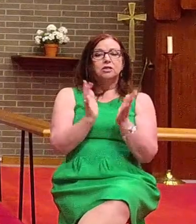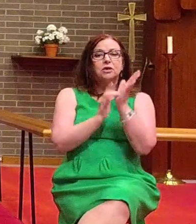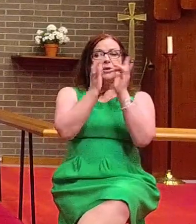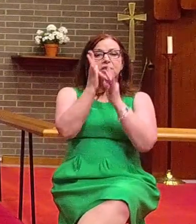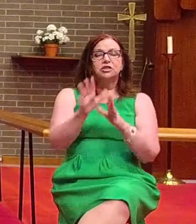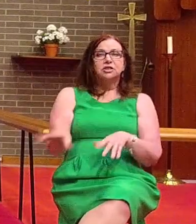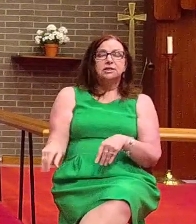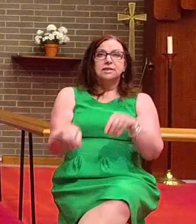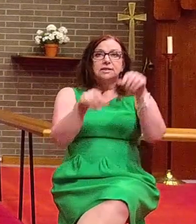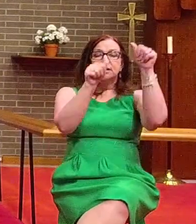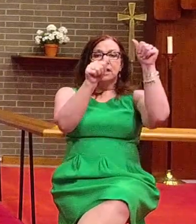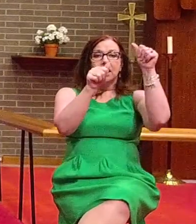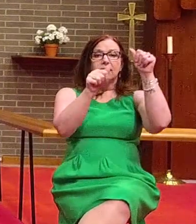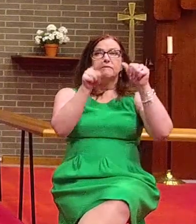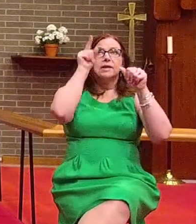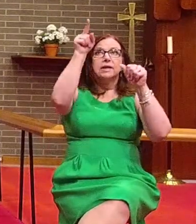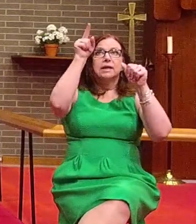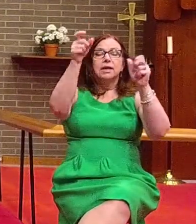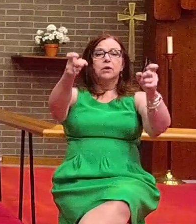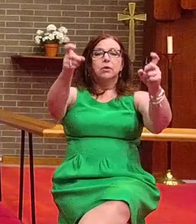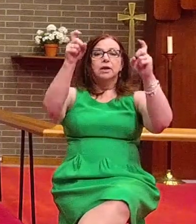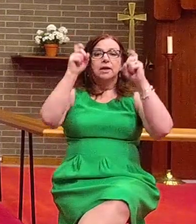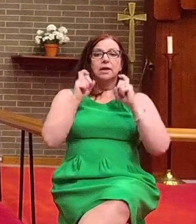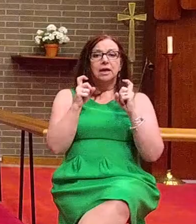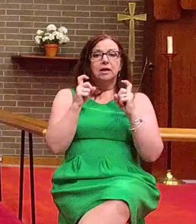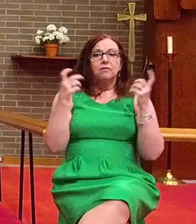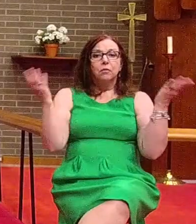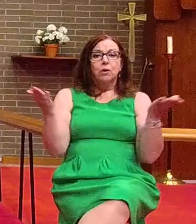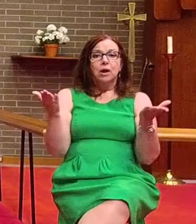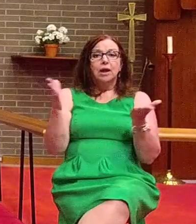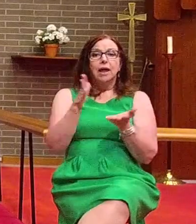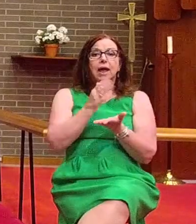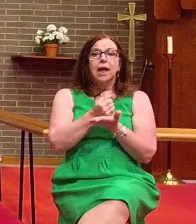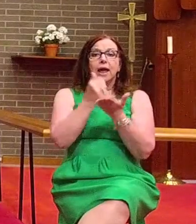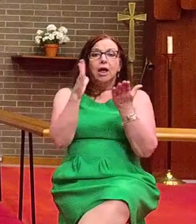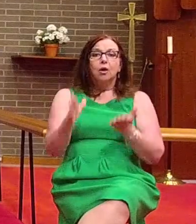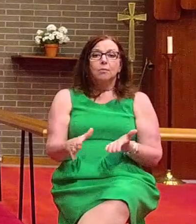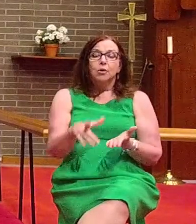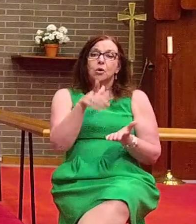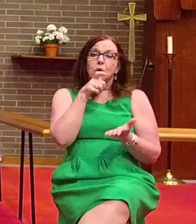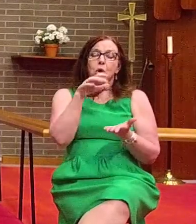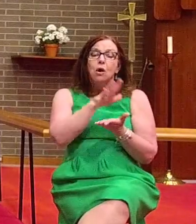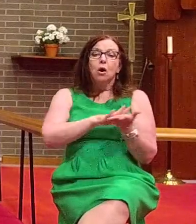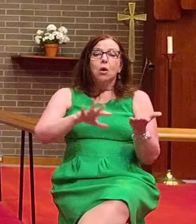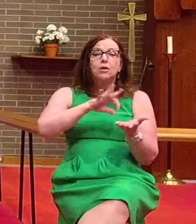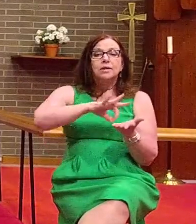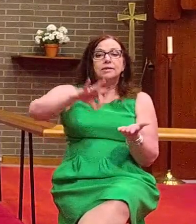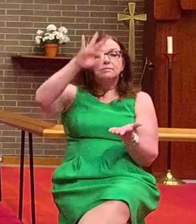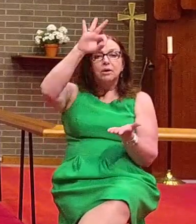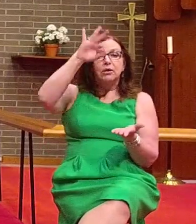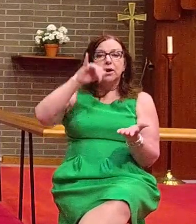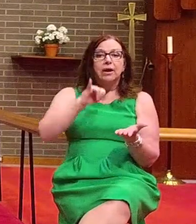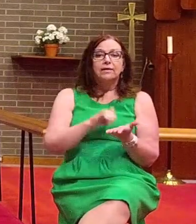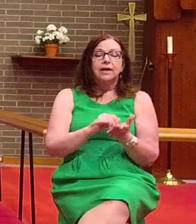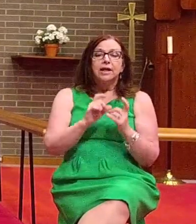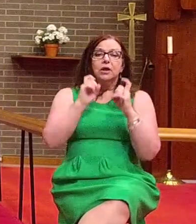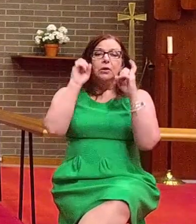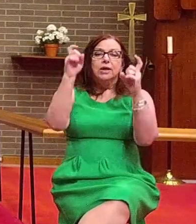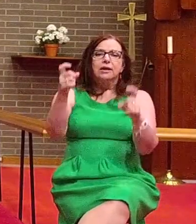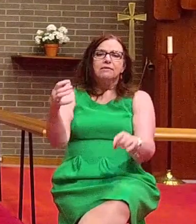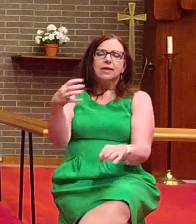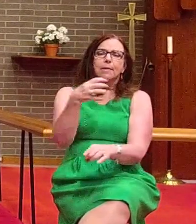would bring to us a helper, the Holy Spirit. That he would empower